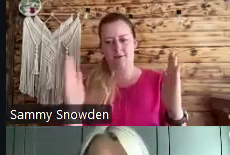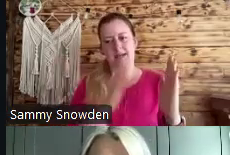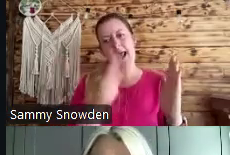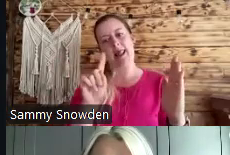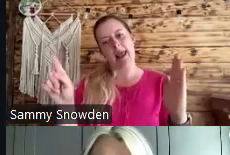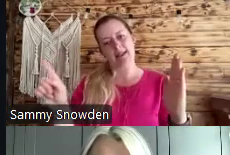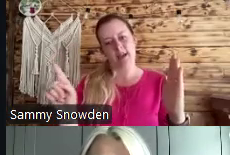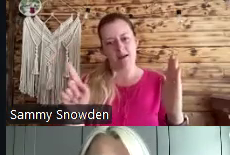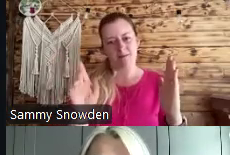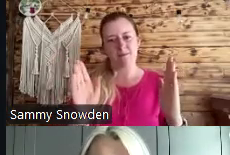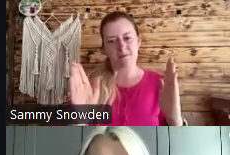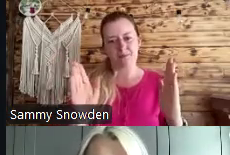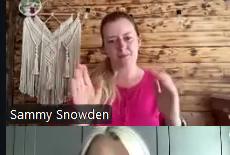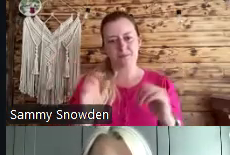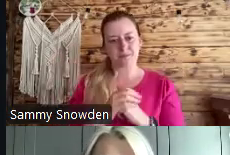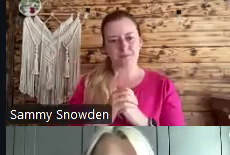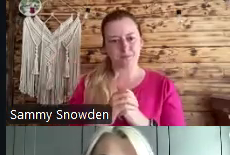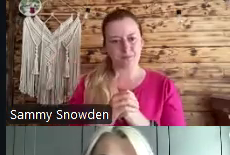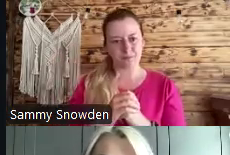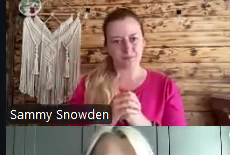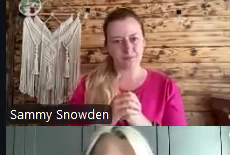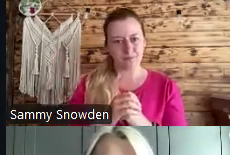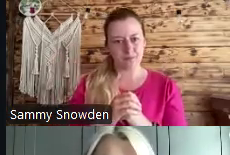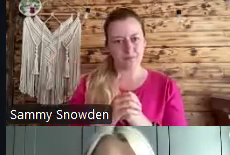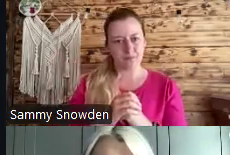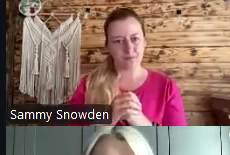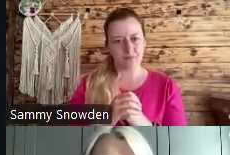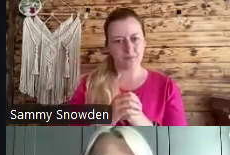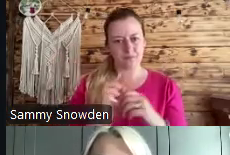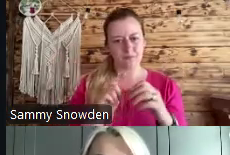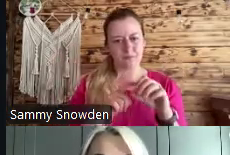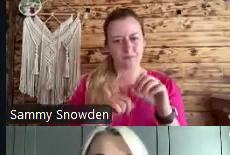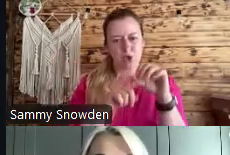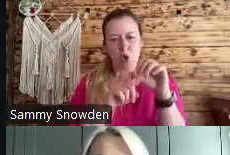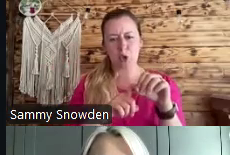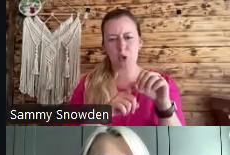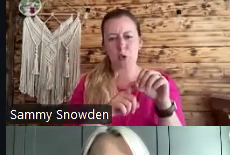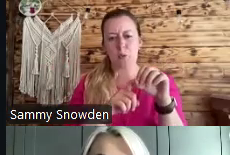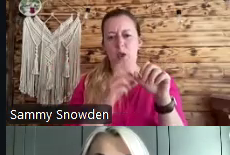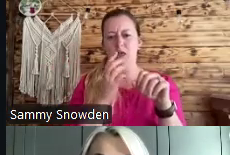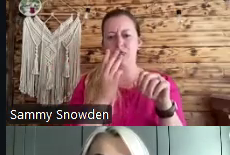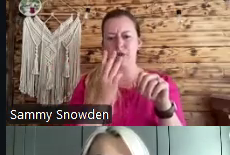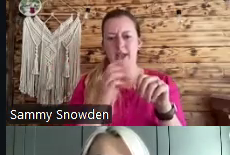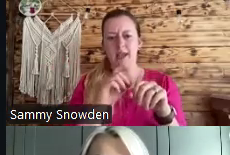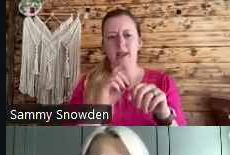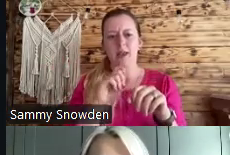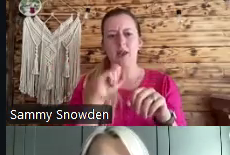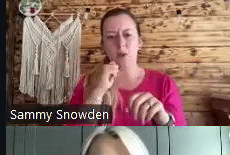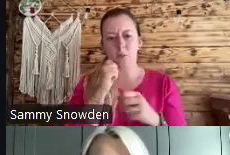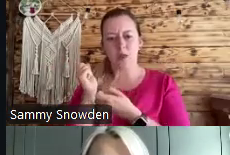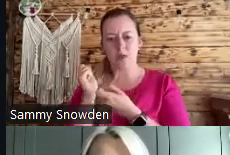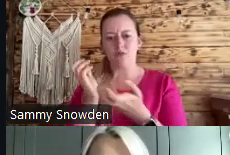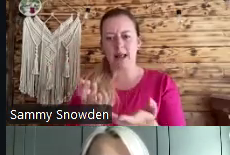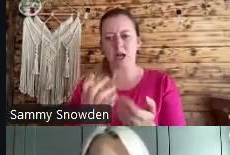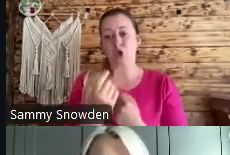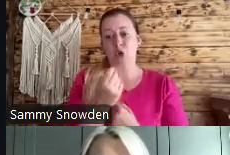Assist, PB Restore, Shearing Yoku, and the Mitre 2 Max Meta Power. An owl diffuser with